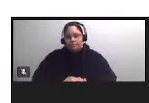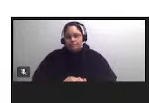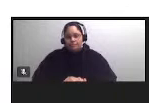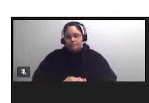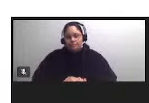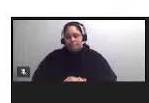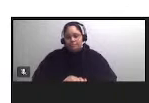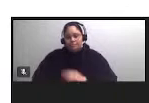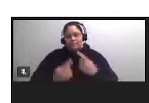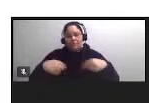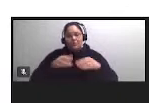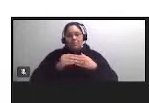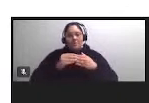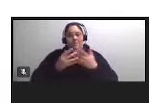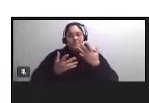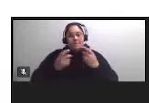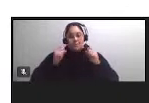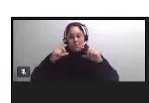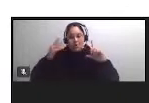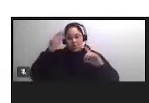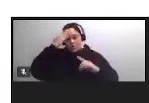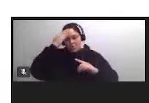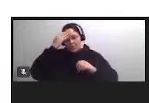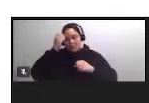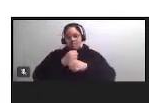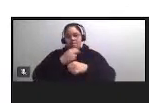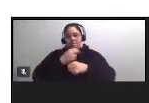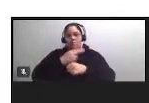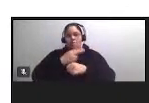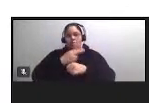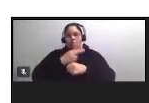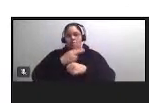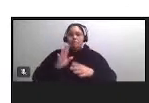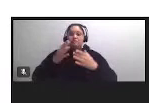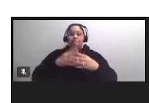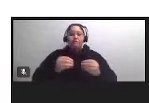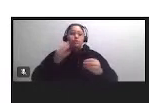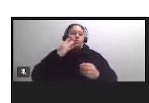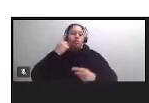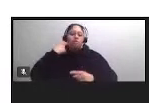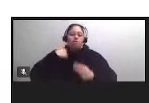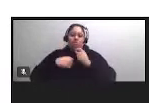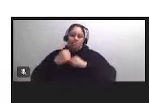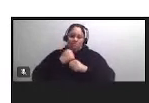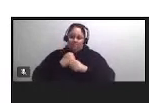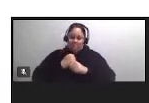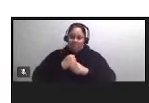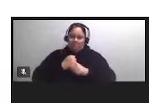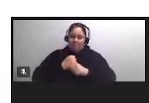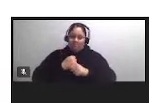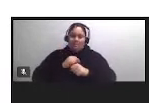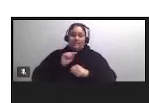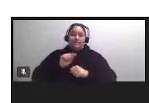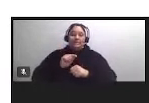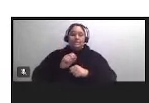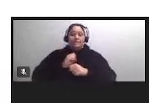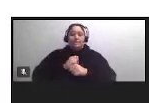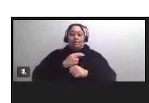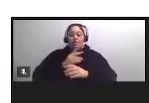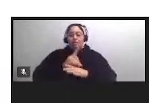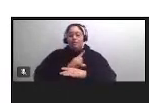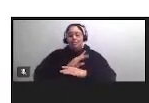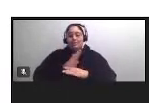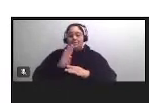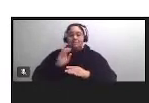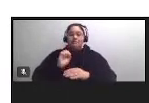As members are maybe aware, we have this stakeholder database that was completed last year, and this stakeholder